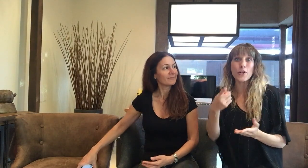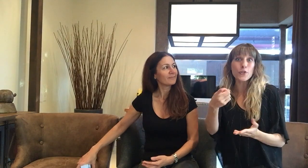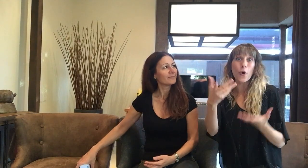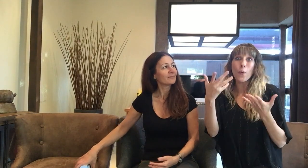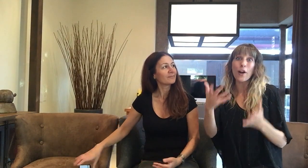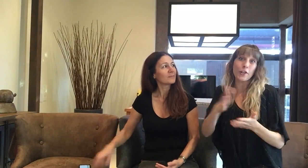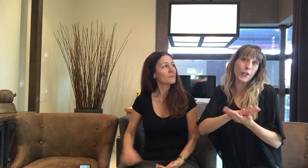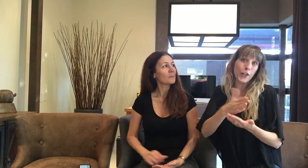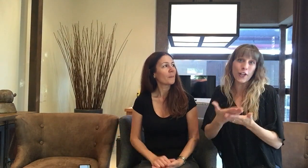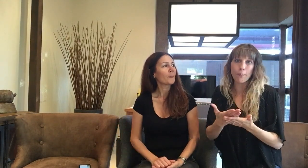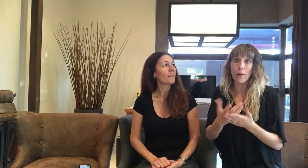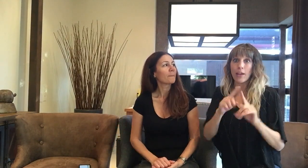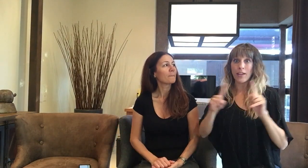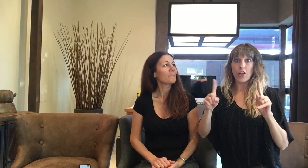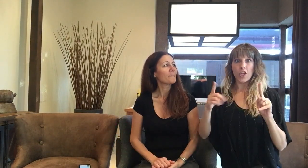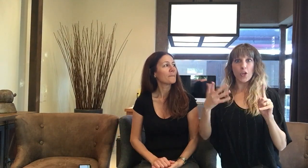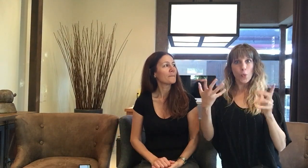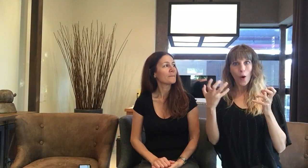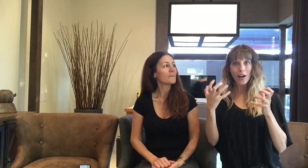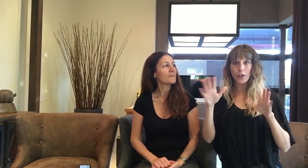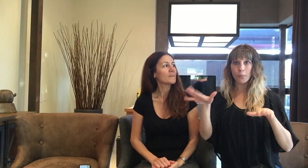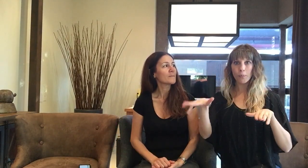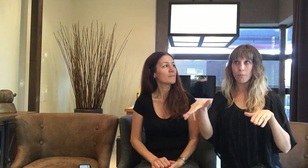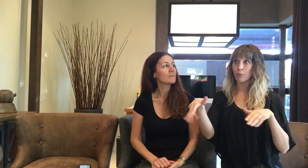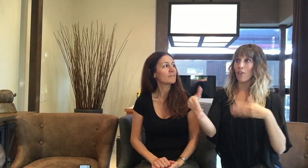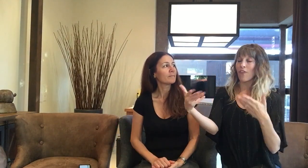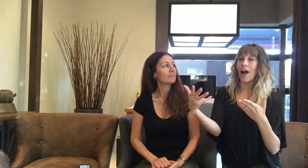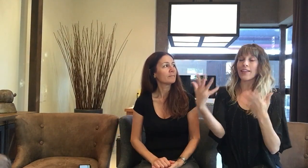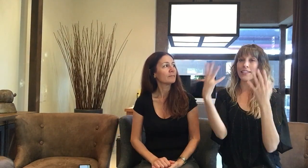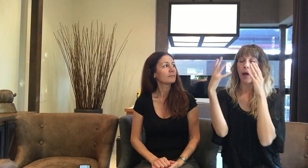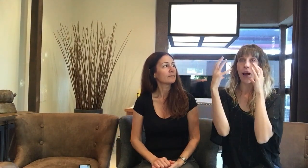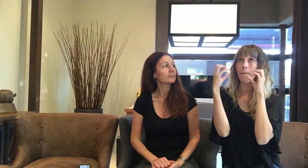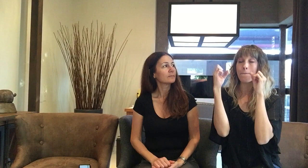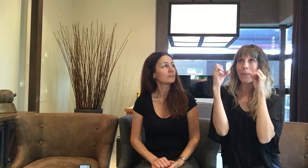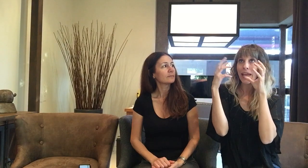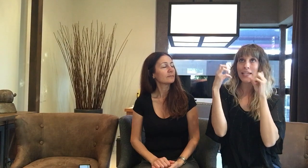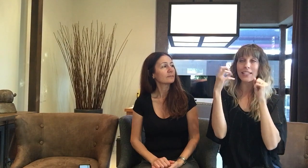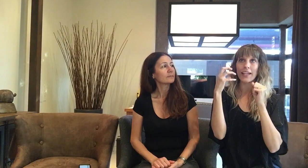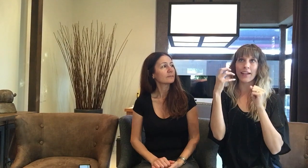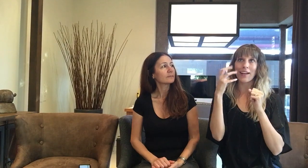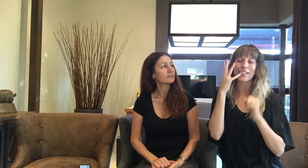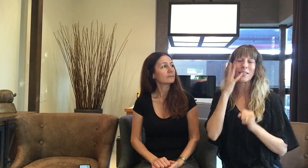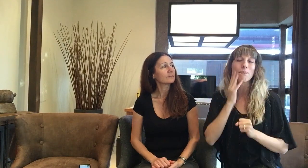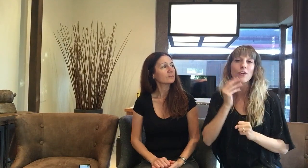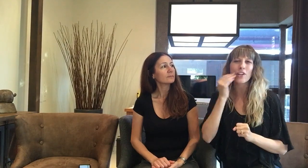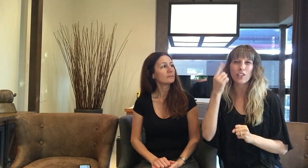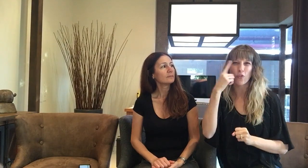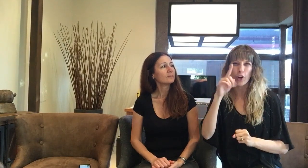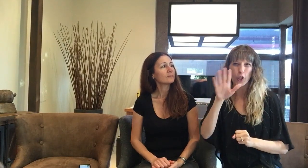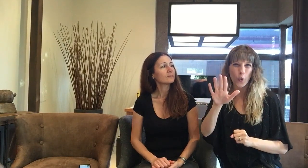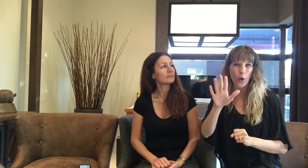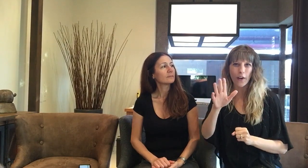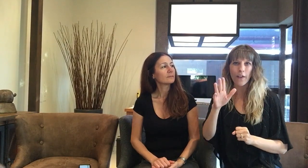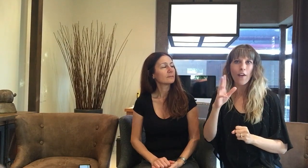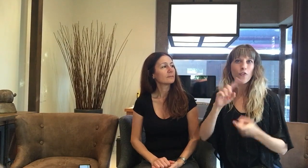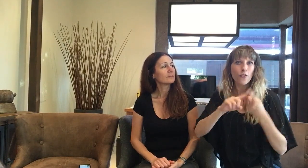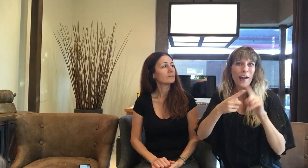you don't want to cook, but you want to provide this amazing experience for your friends